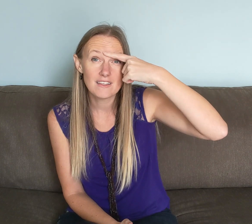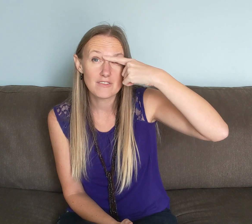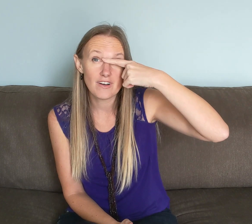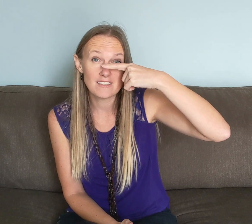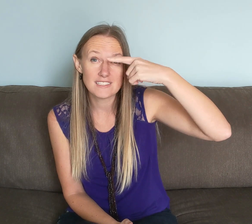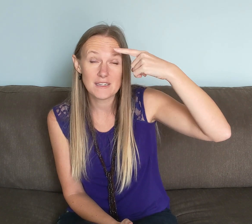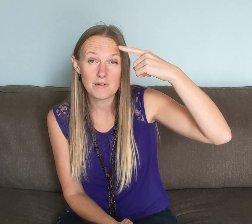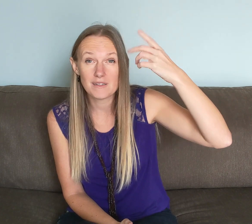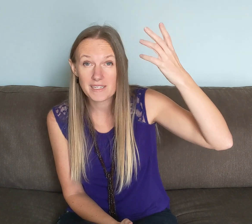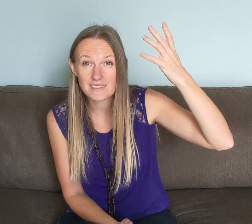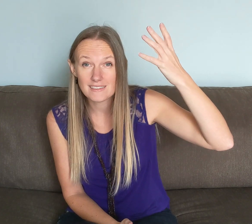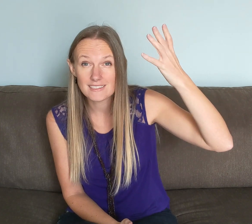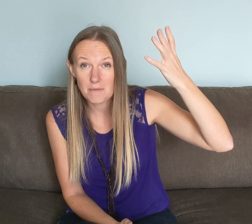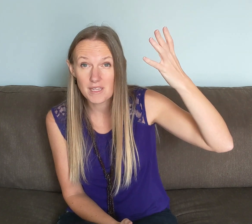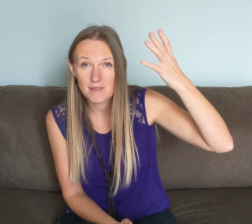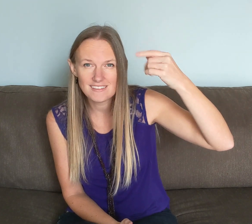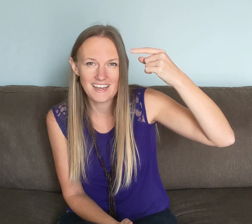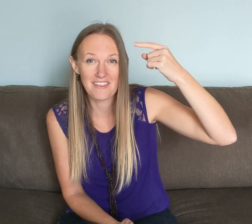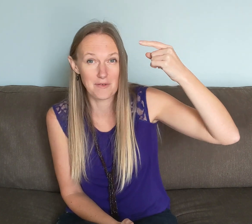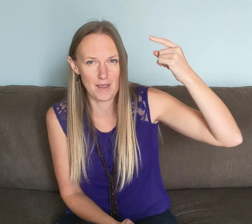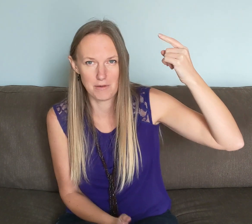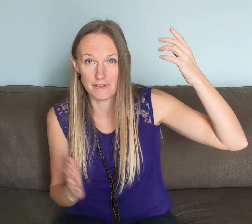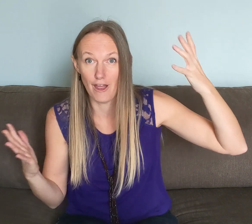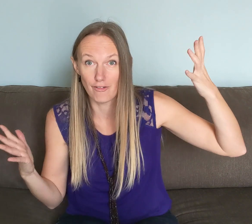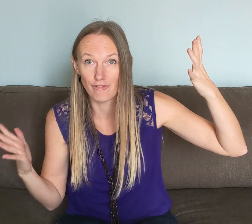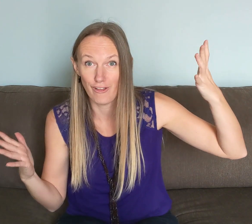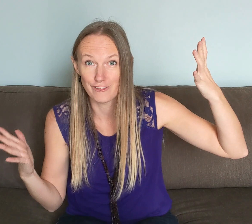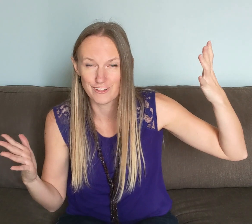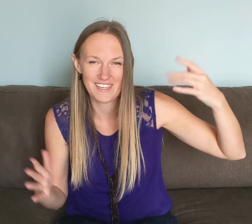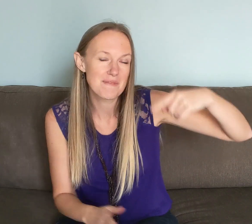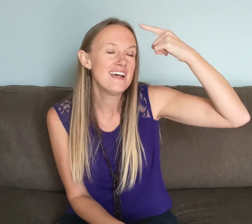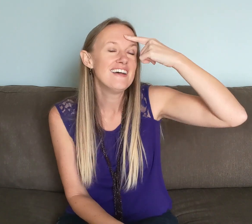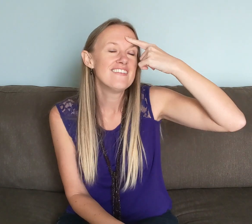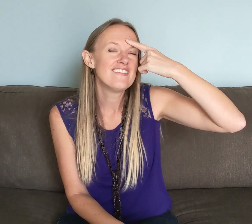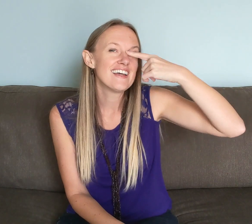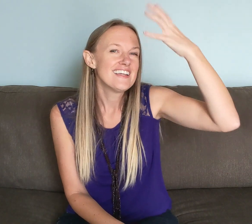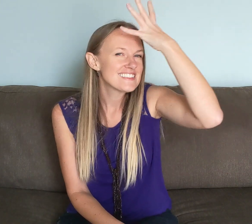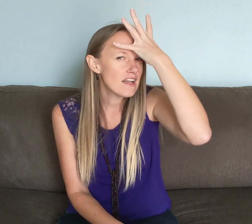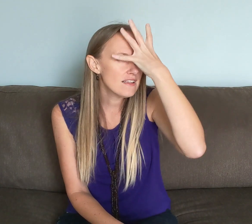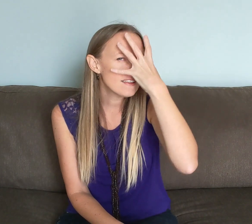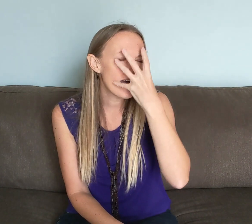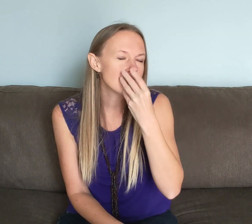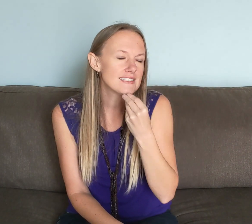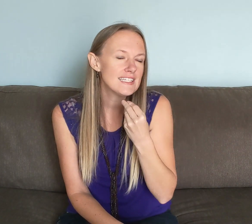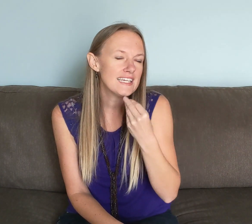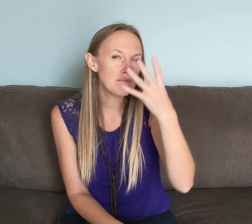you would fall asleep? Well, it means some babies, other babies never fell asleep. But it's kind of like that,